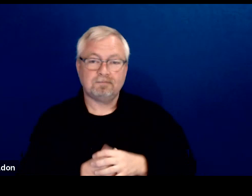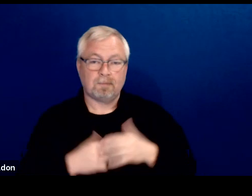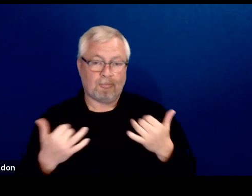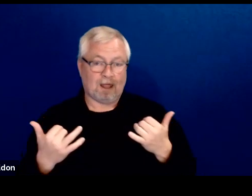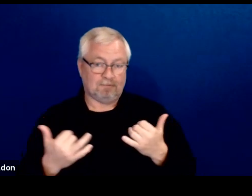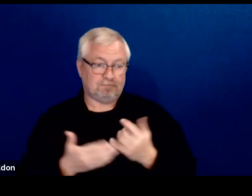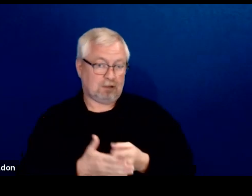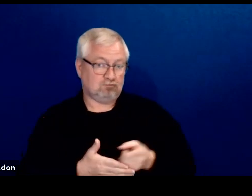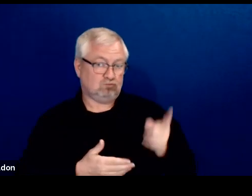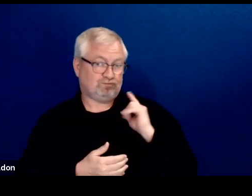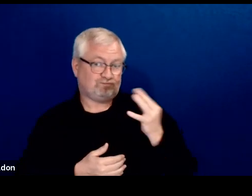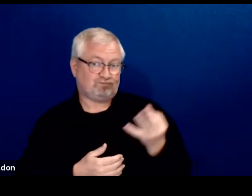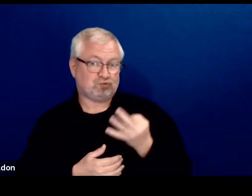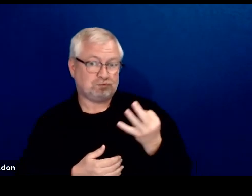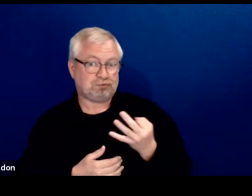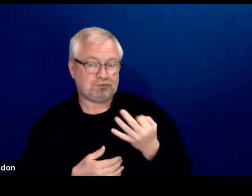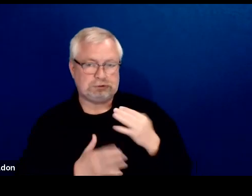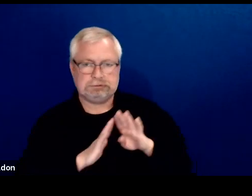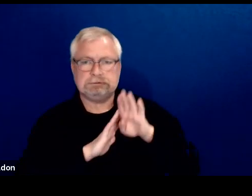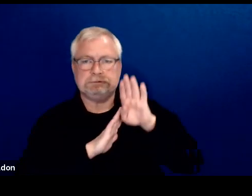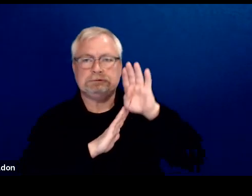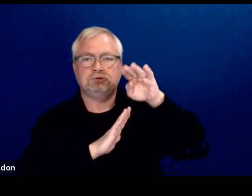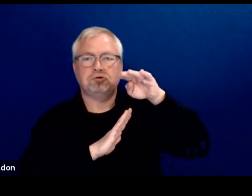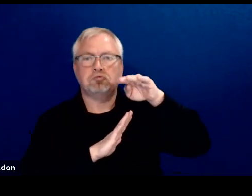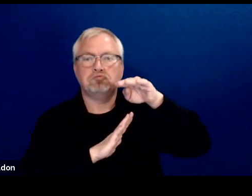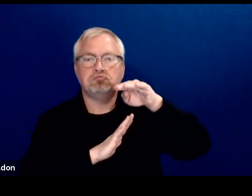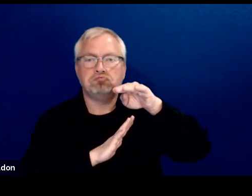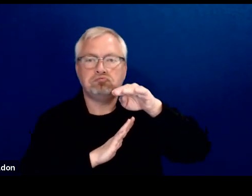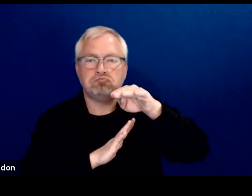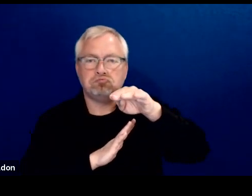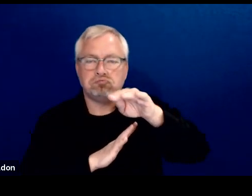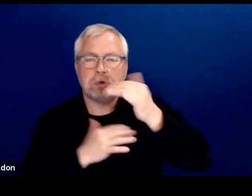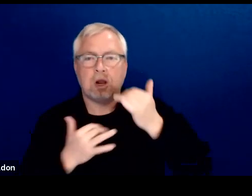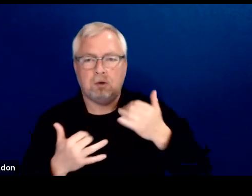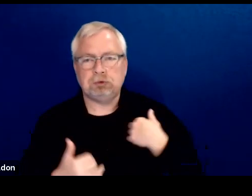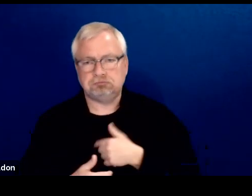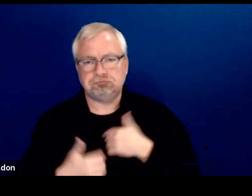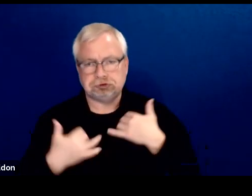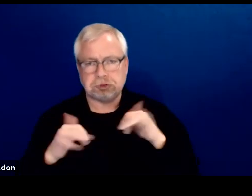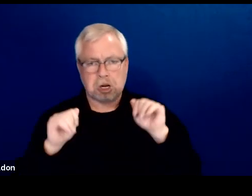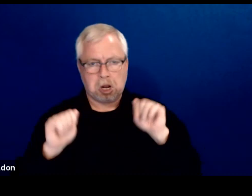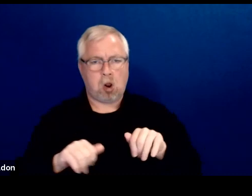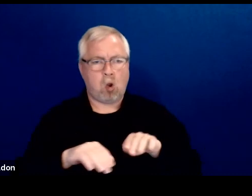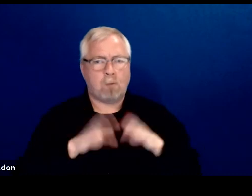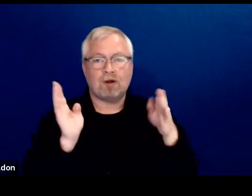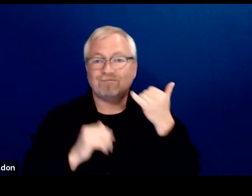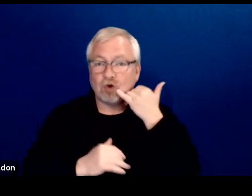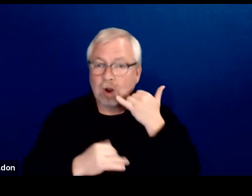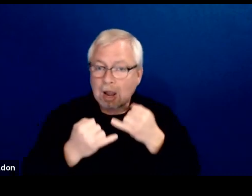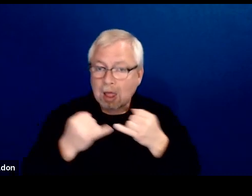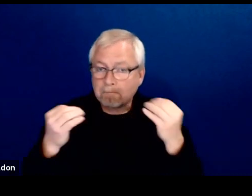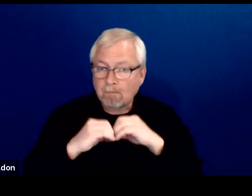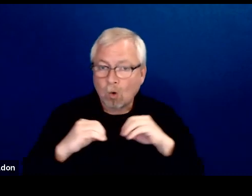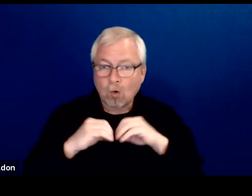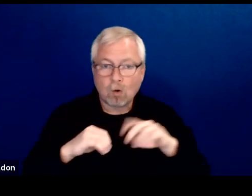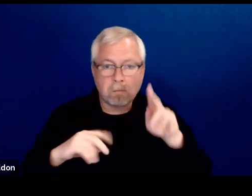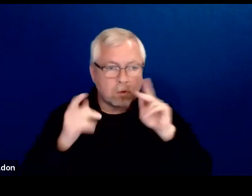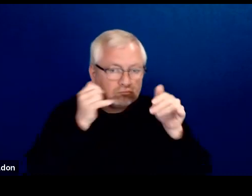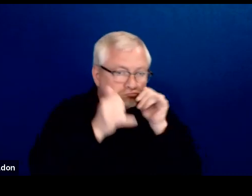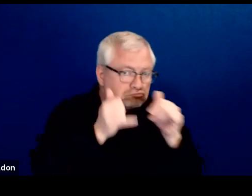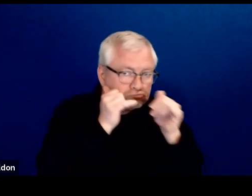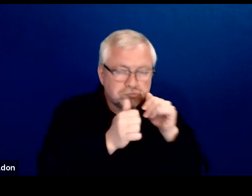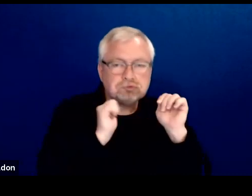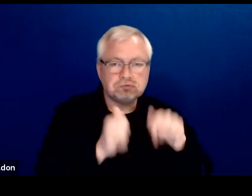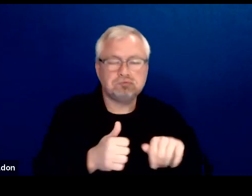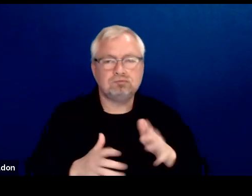decrease significantly. And with that, we've been able to open up our call lines more often, so people are able to call in. We, again, do recommend that you go to